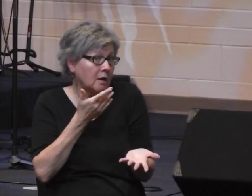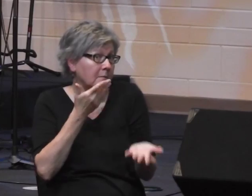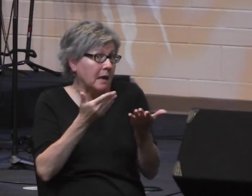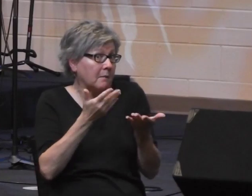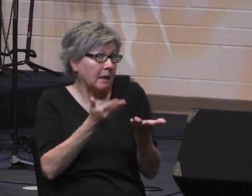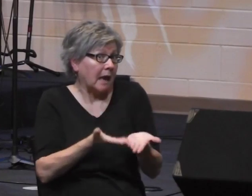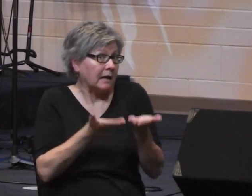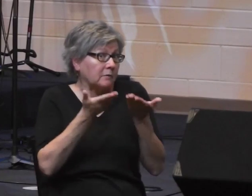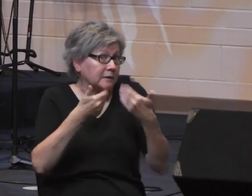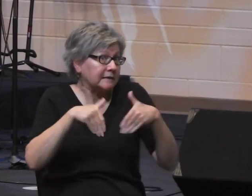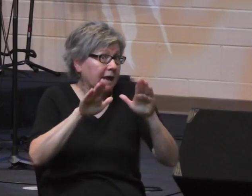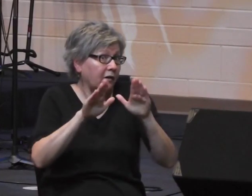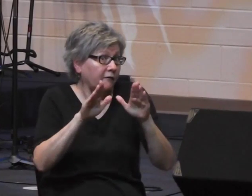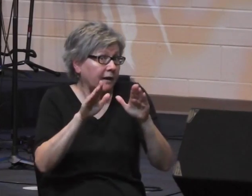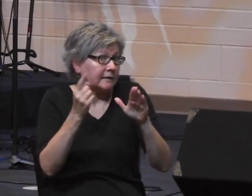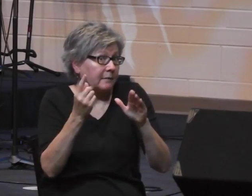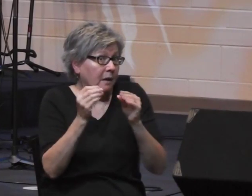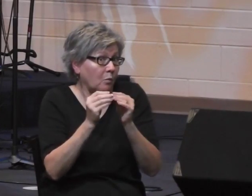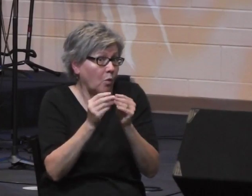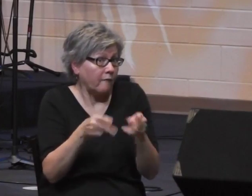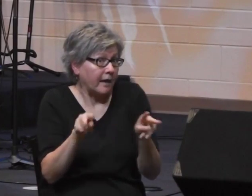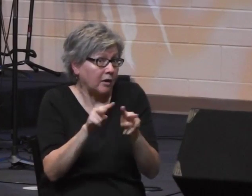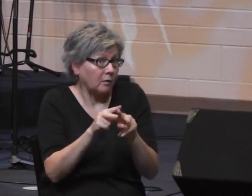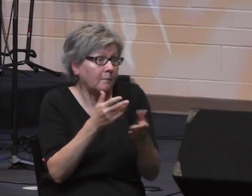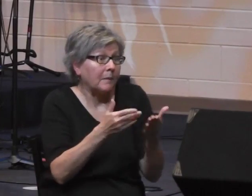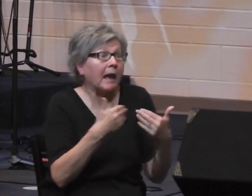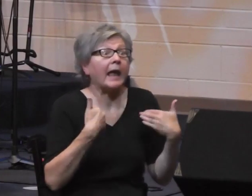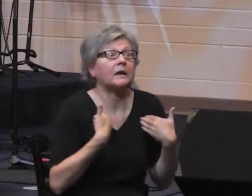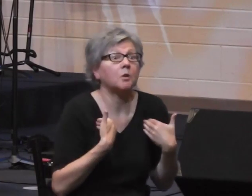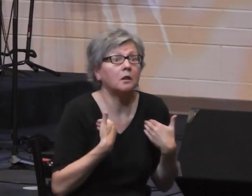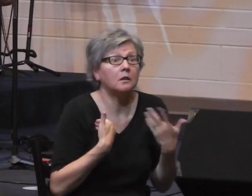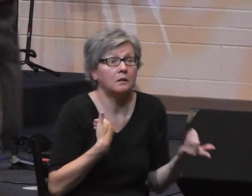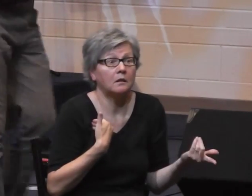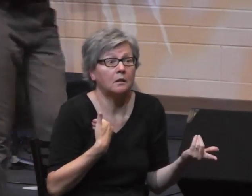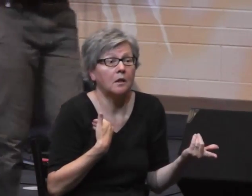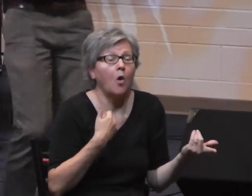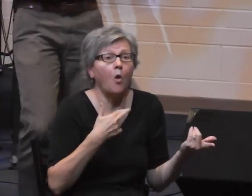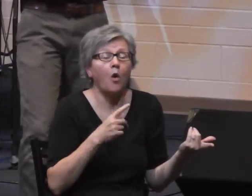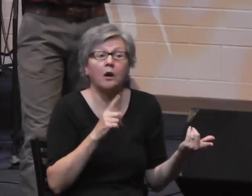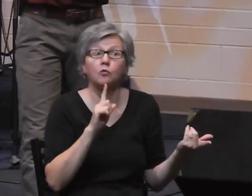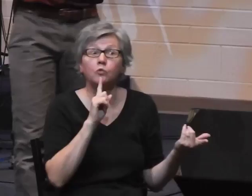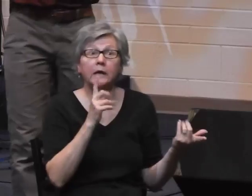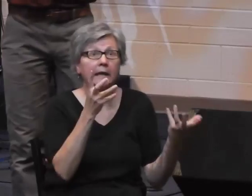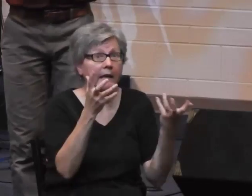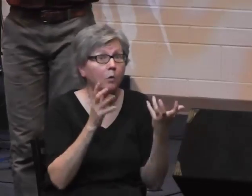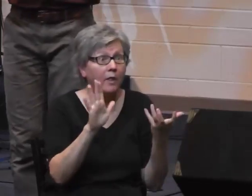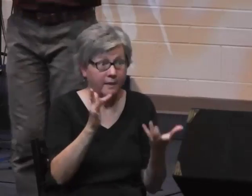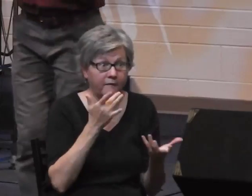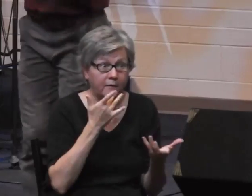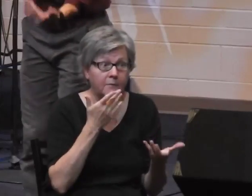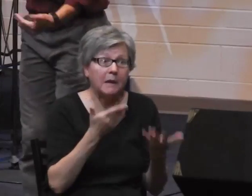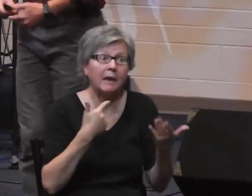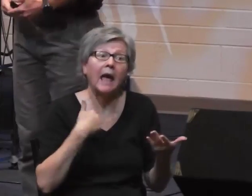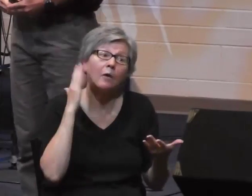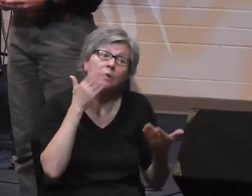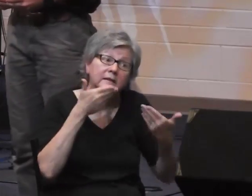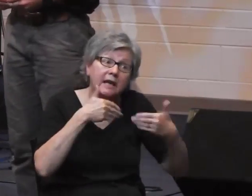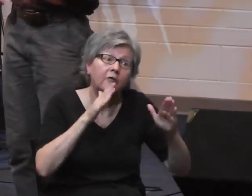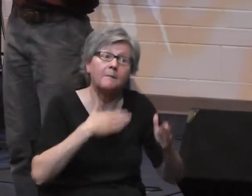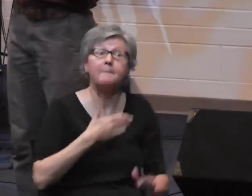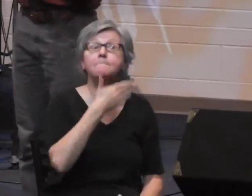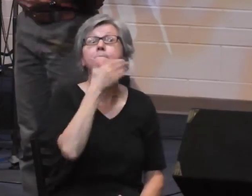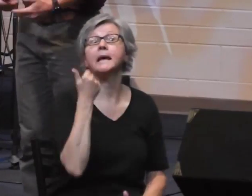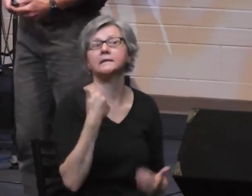an animal that I've raised, and that's pretty precious to me. Or maybe if I really, really want the God's favor, I'm going to sacrifice my very